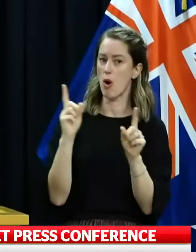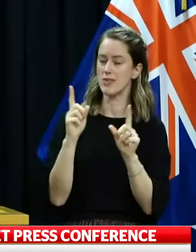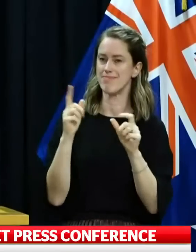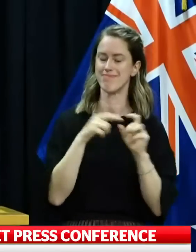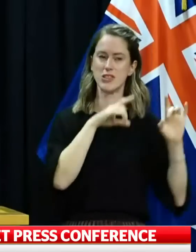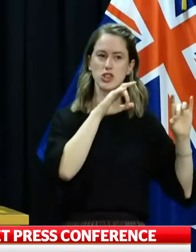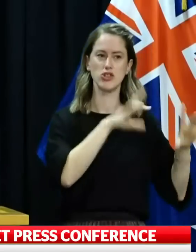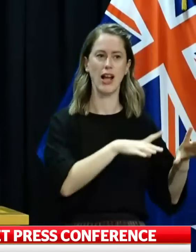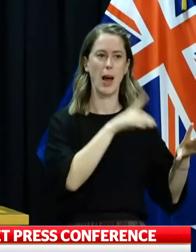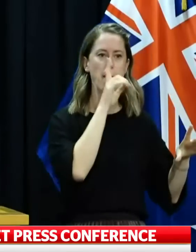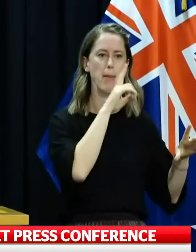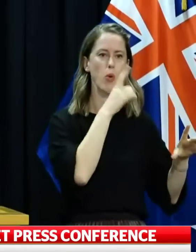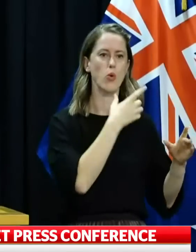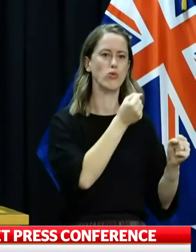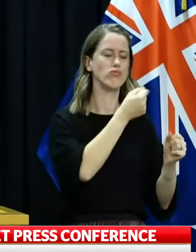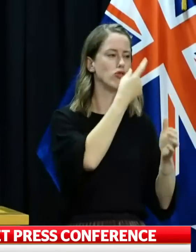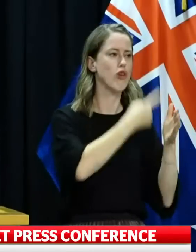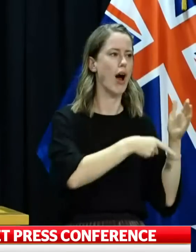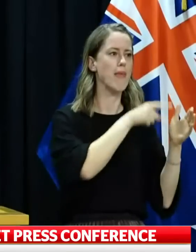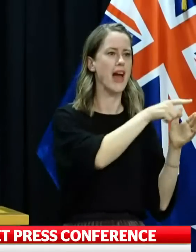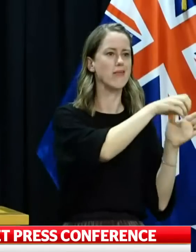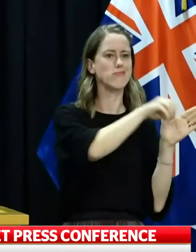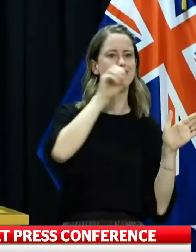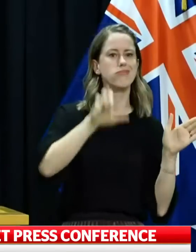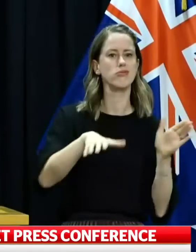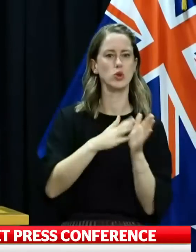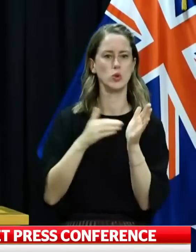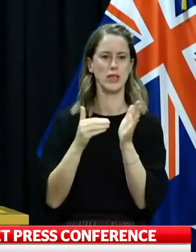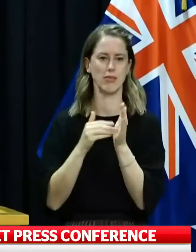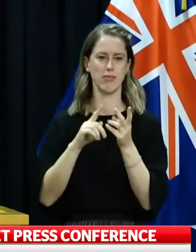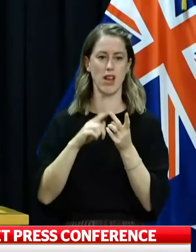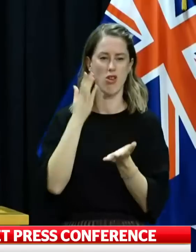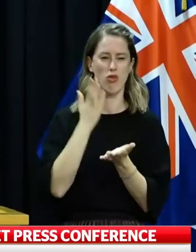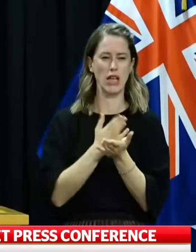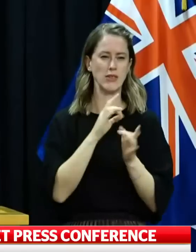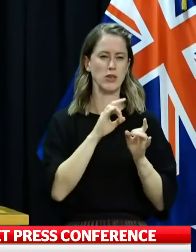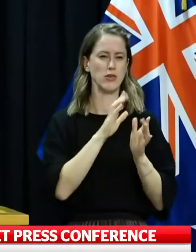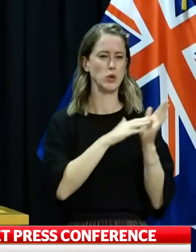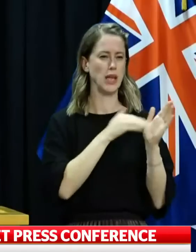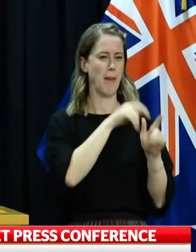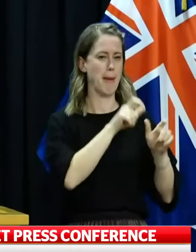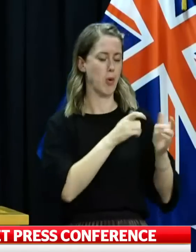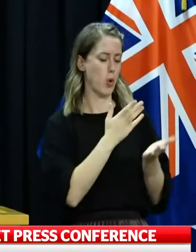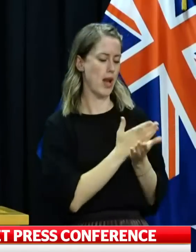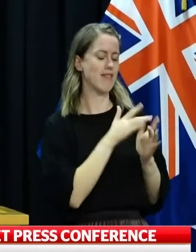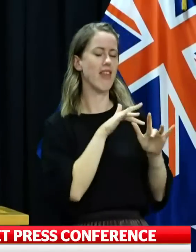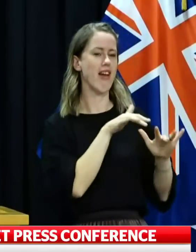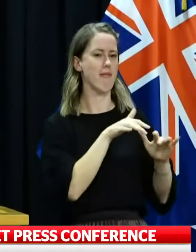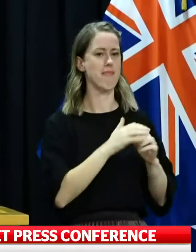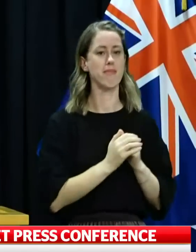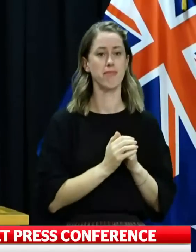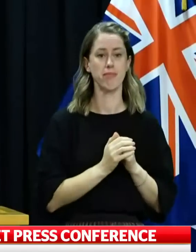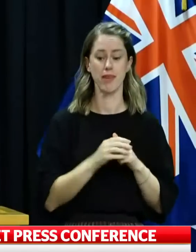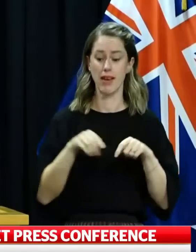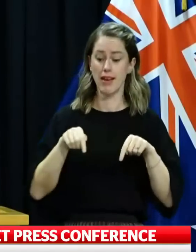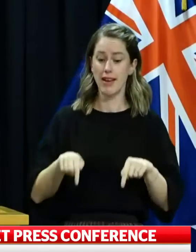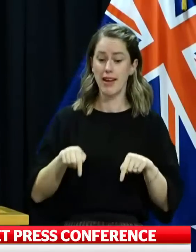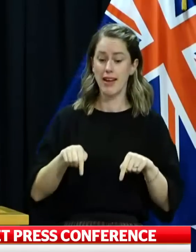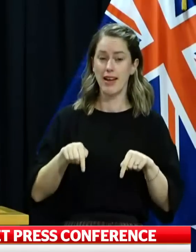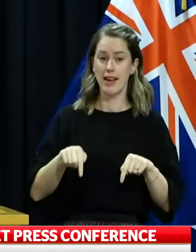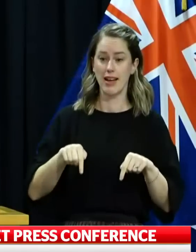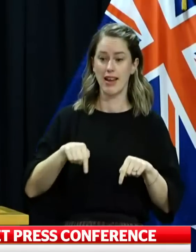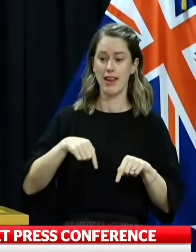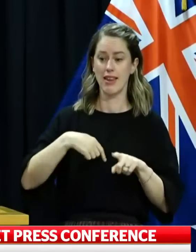of Australia's deportation policy and the rights of New Zealanders in Australia. Here at home, this